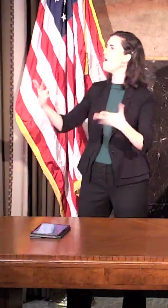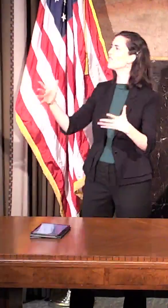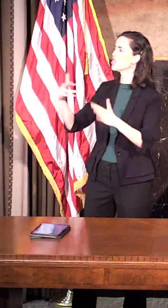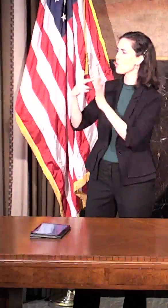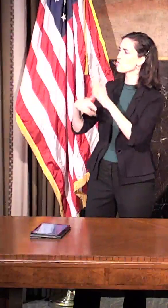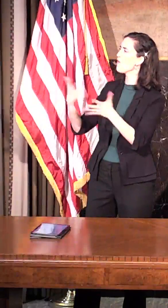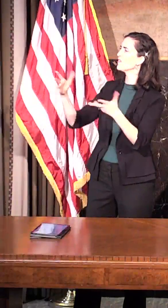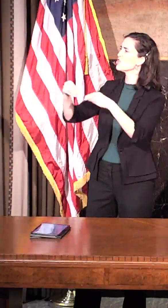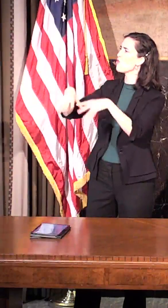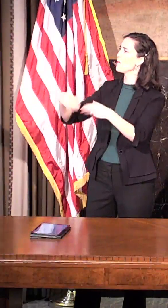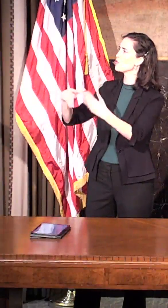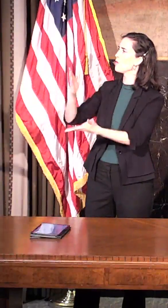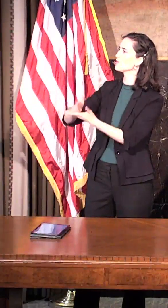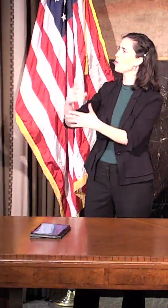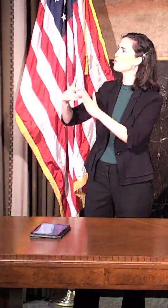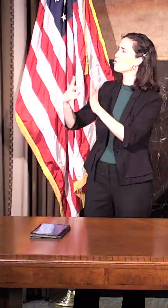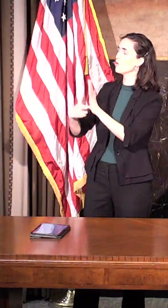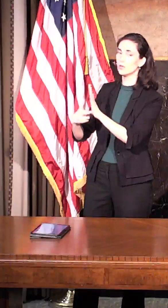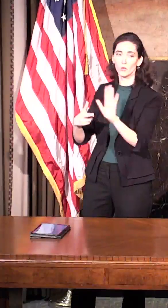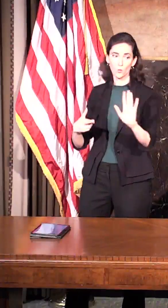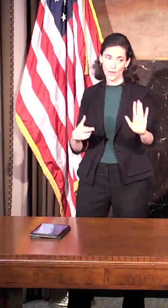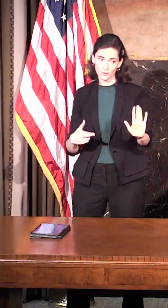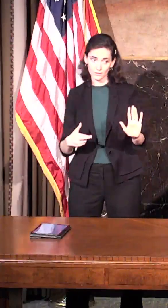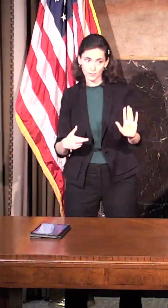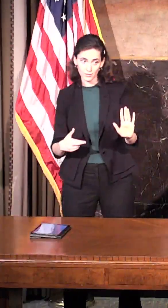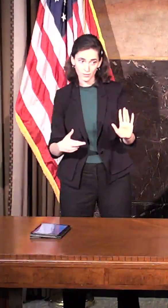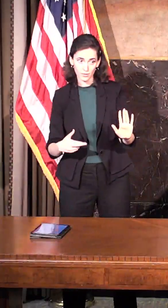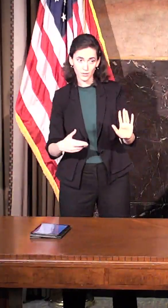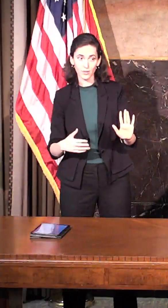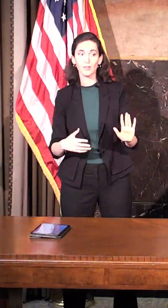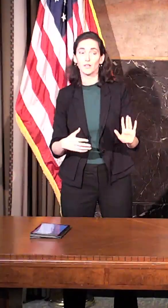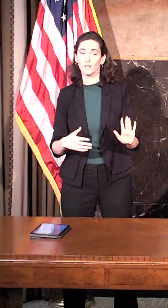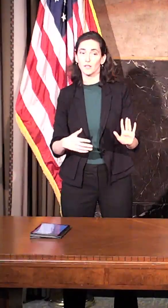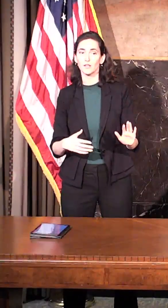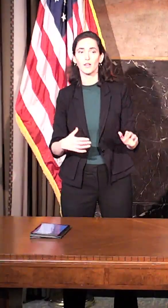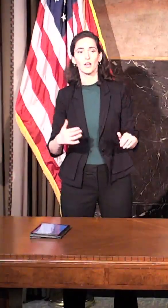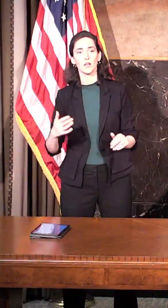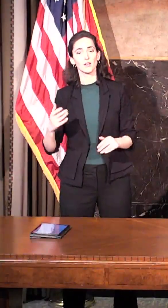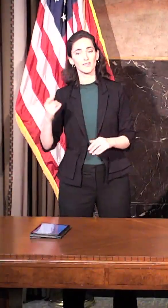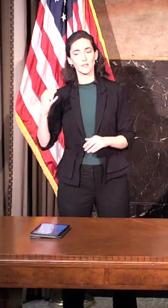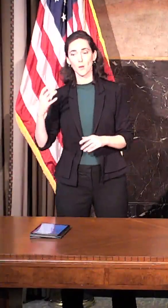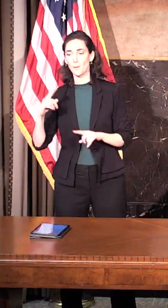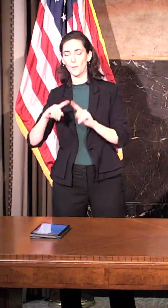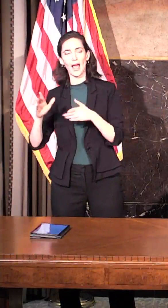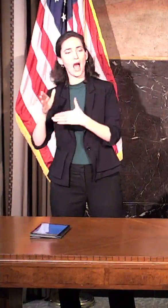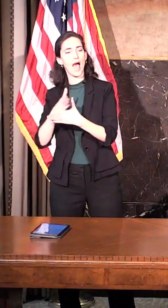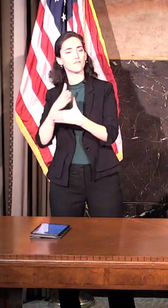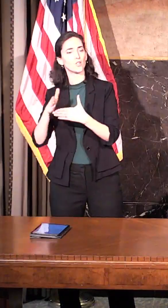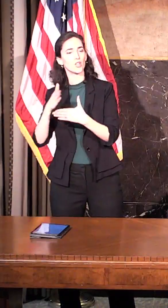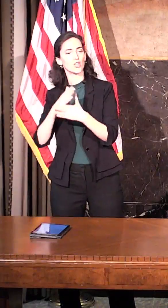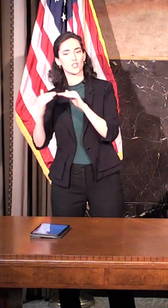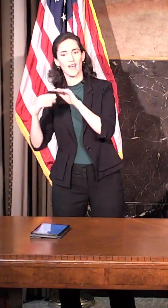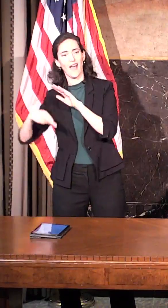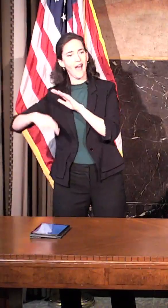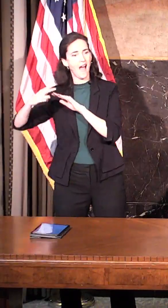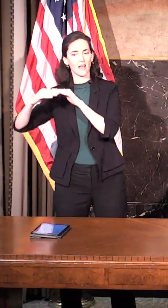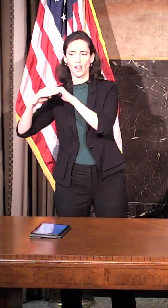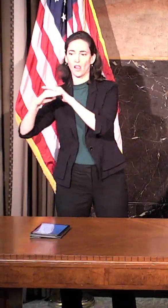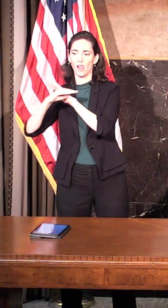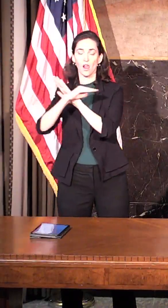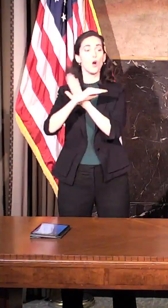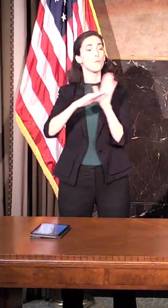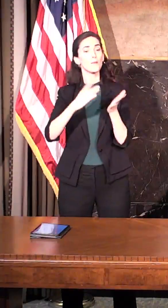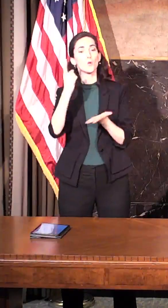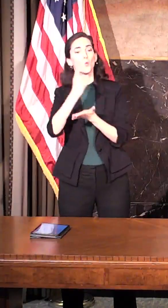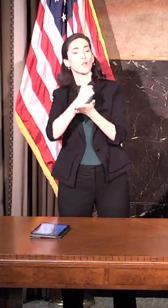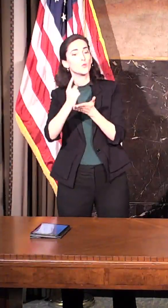this, that, and the other. Well, if you have a really high baseline, the fact that you may have a week or two